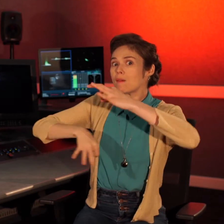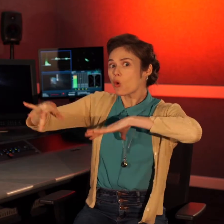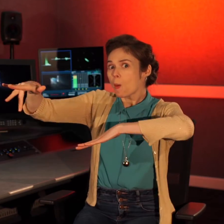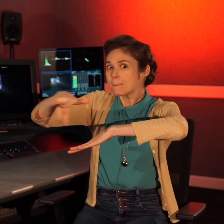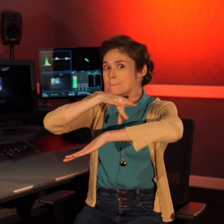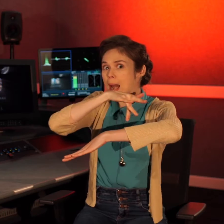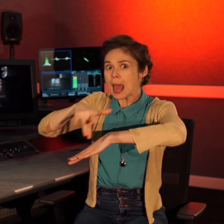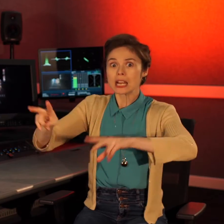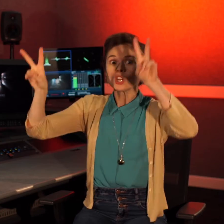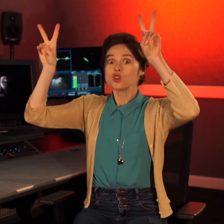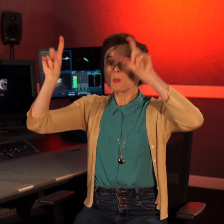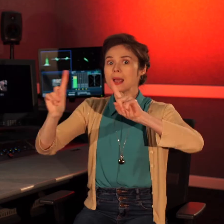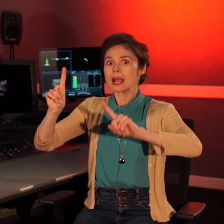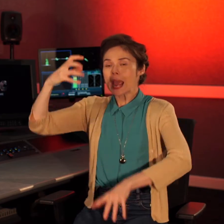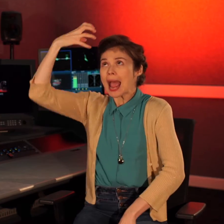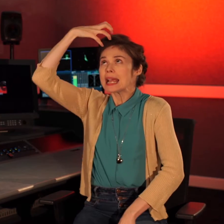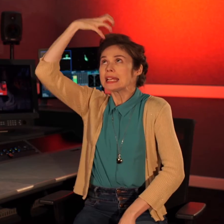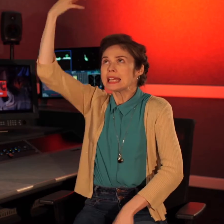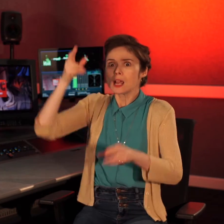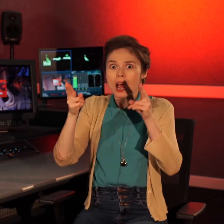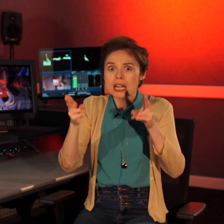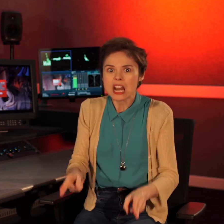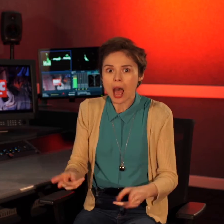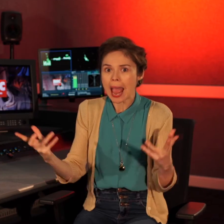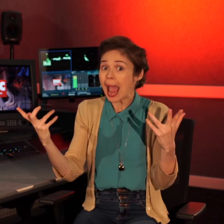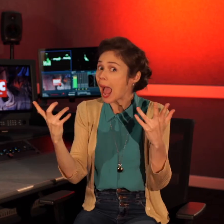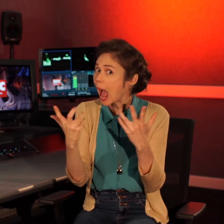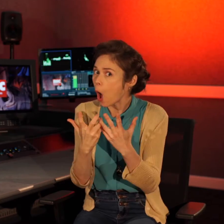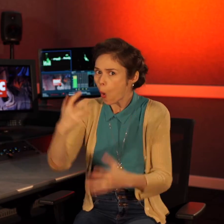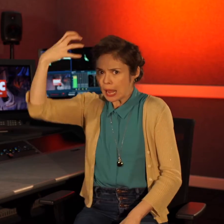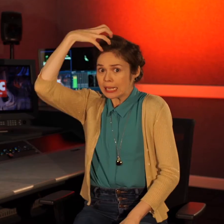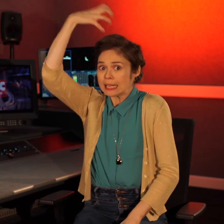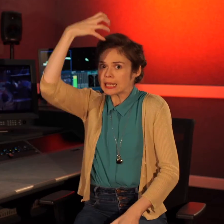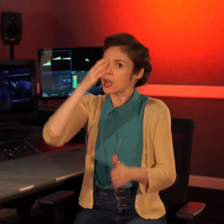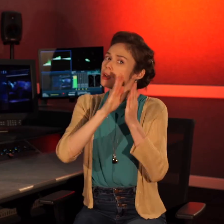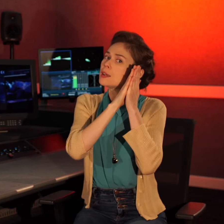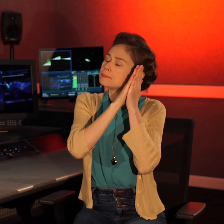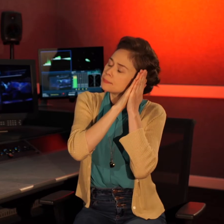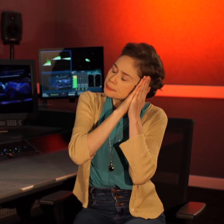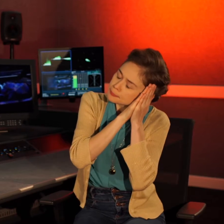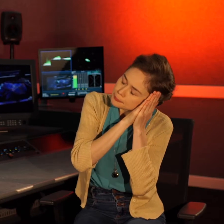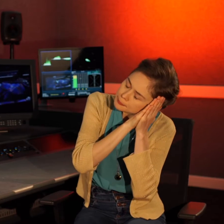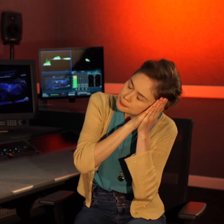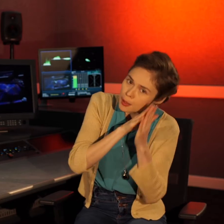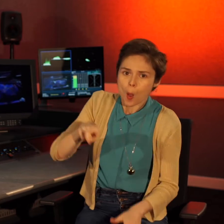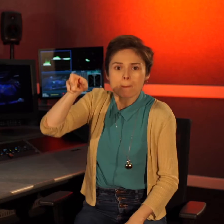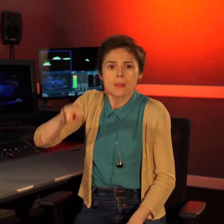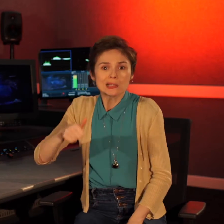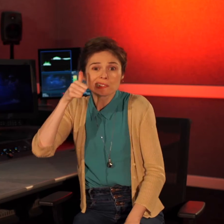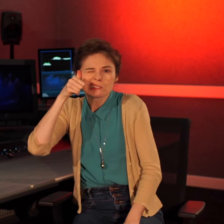play in which a king is murdered by having poison poured into his